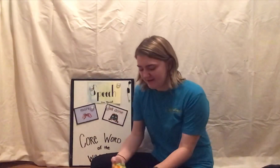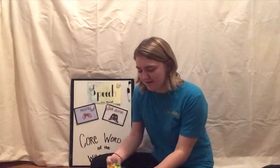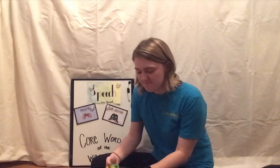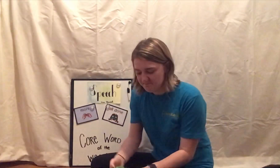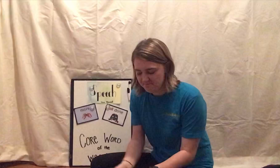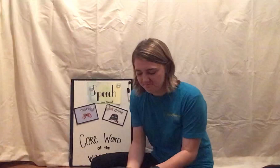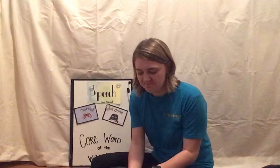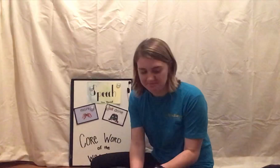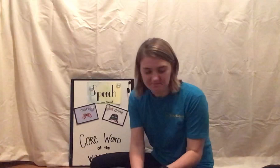up.